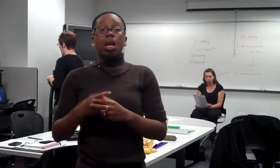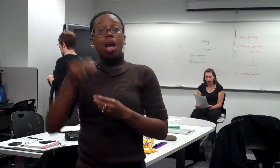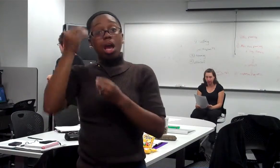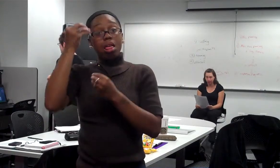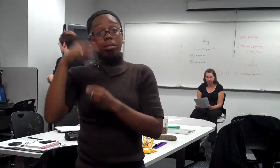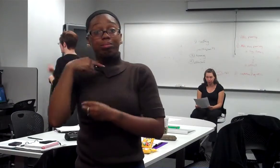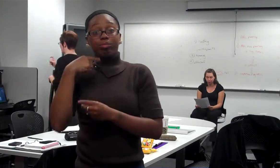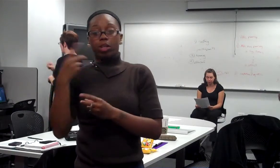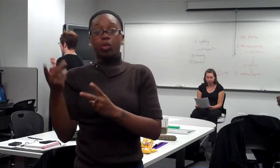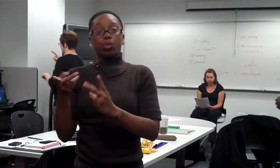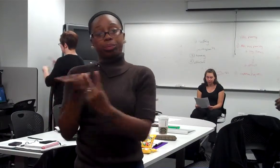and hang out.